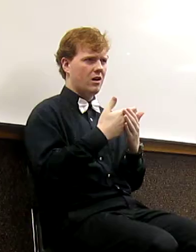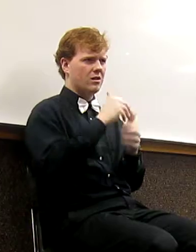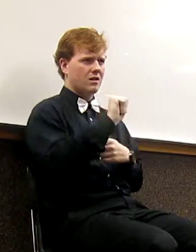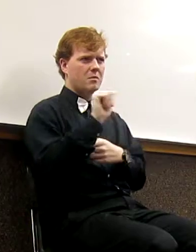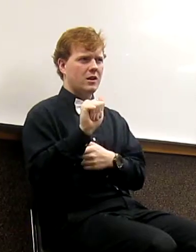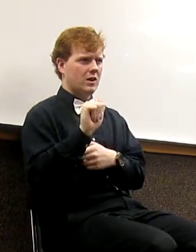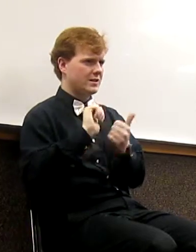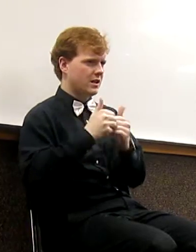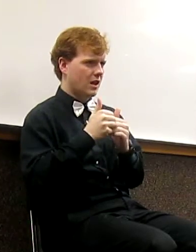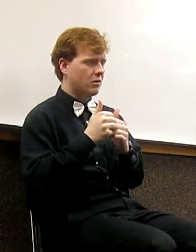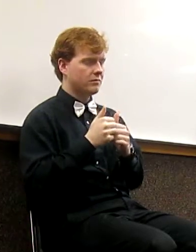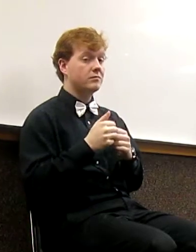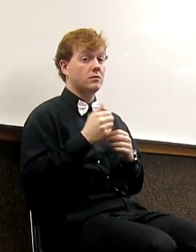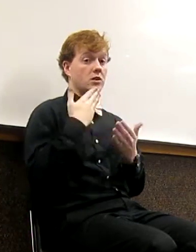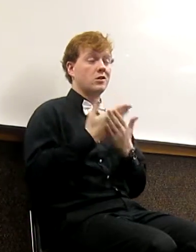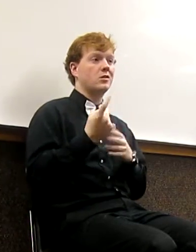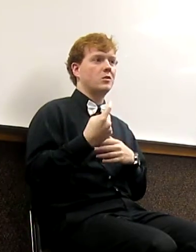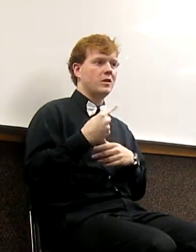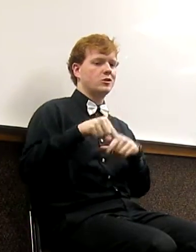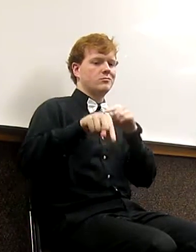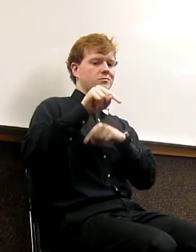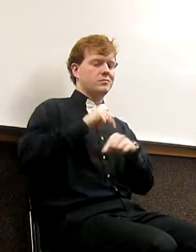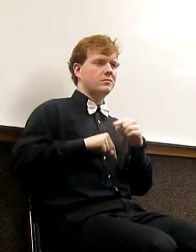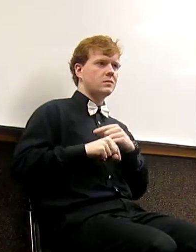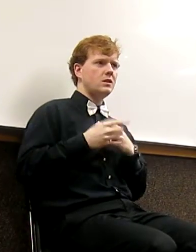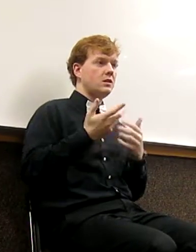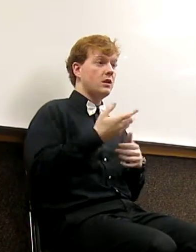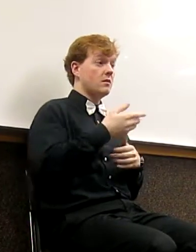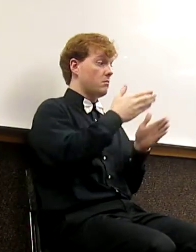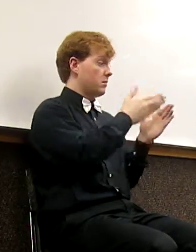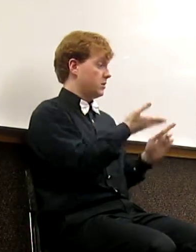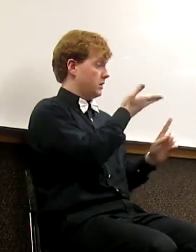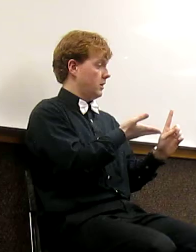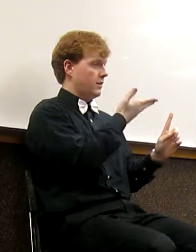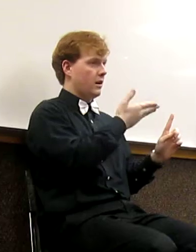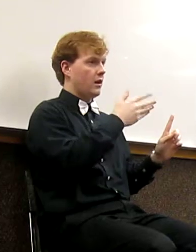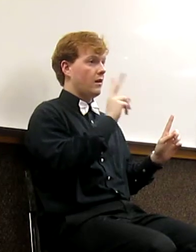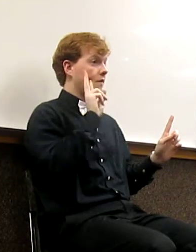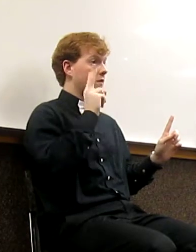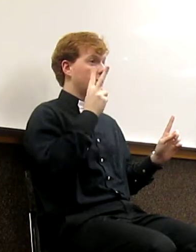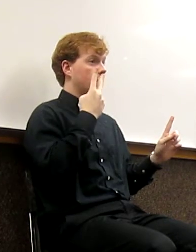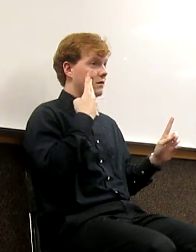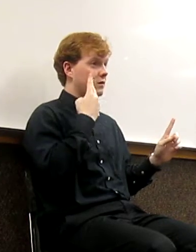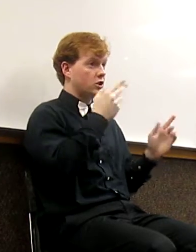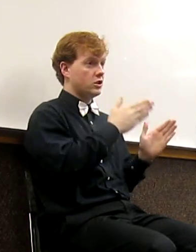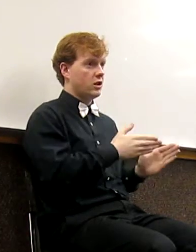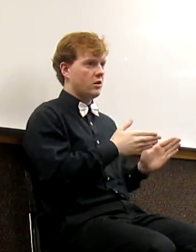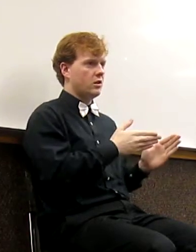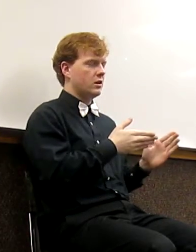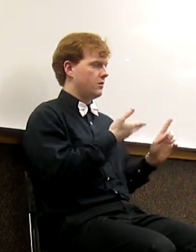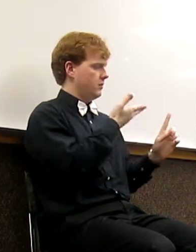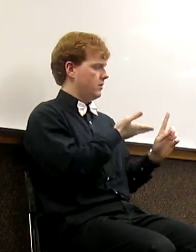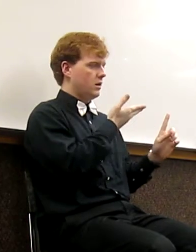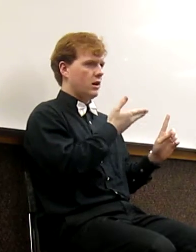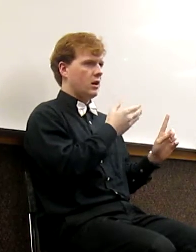up. What's a vegetarian? Someone who doesn't eat animals. No, No? vegan. Oh, a vegan is someone who